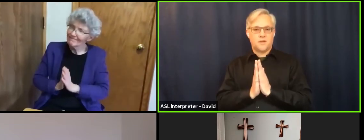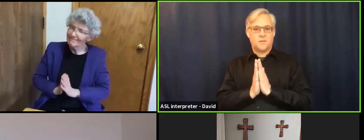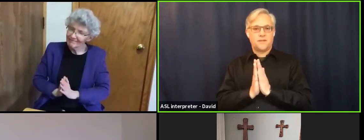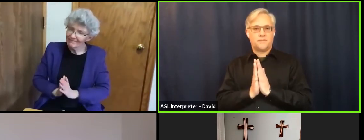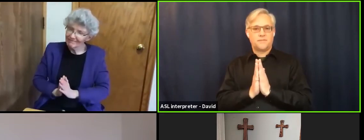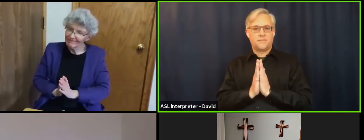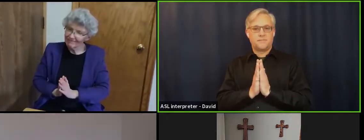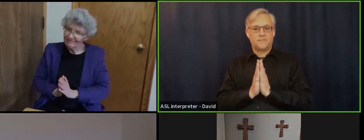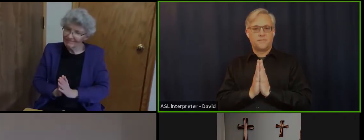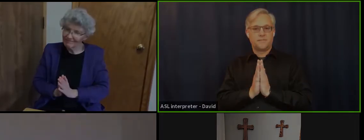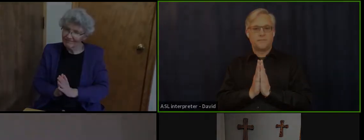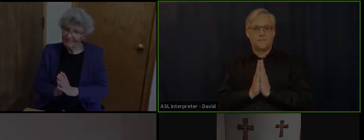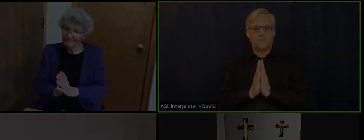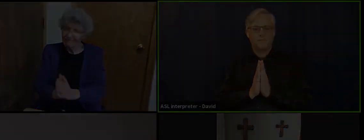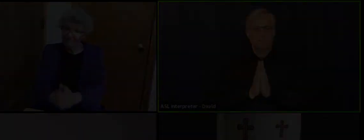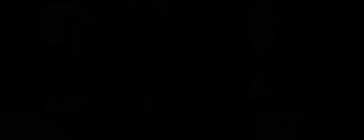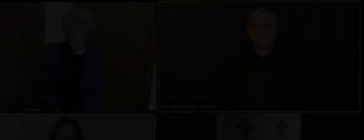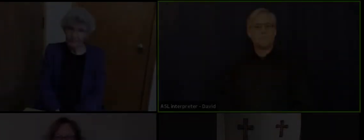Amen.